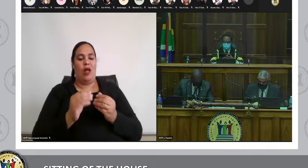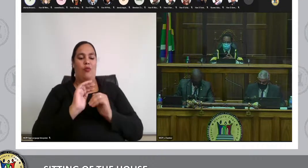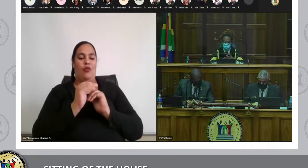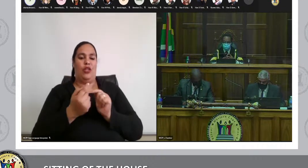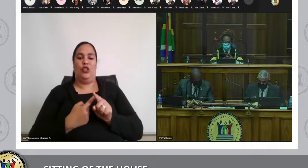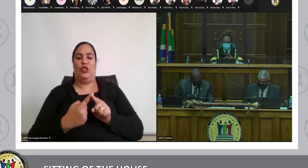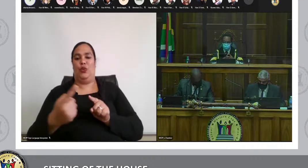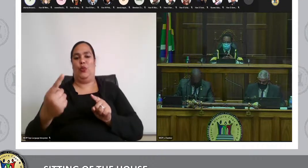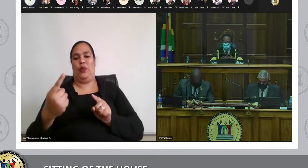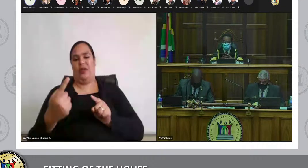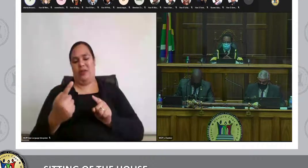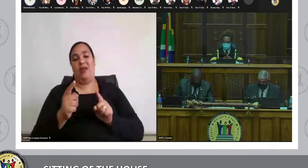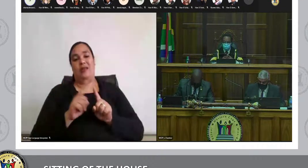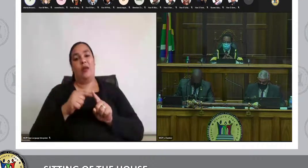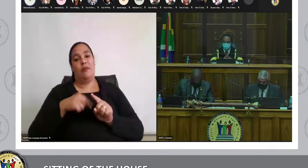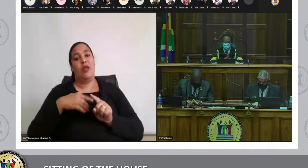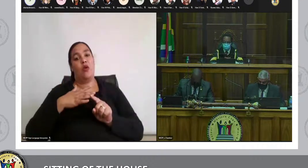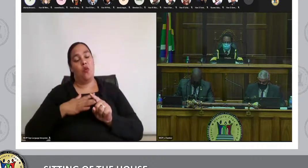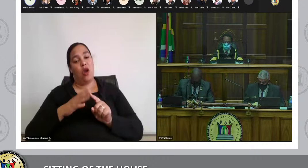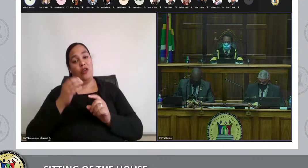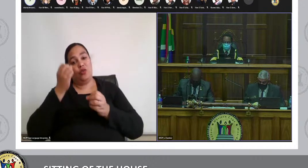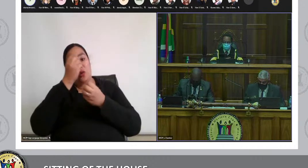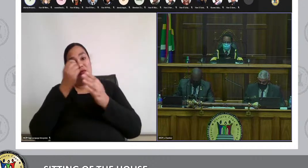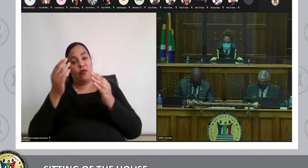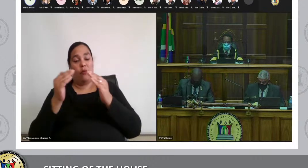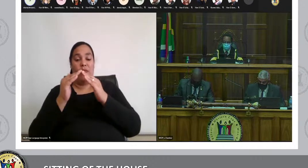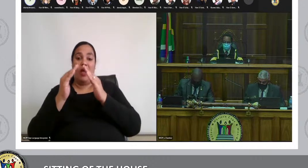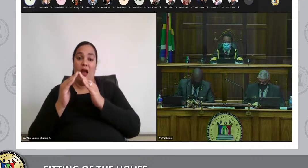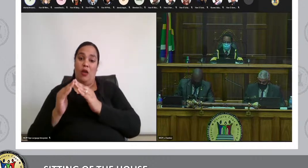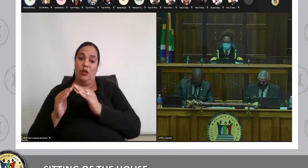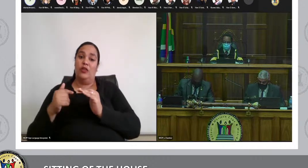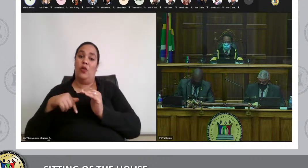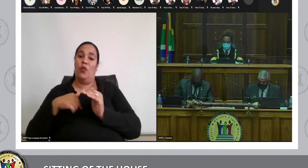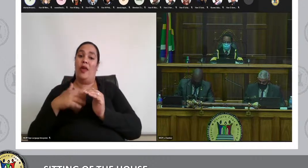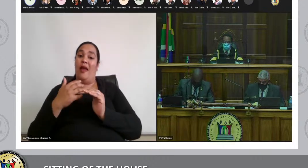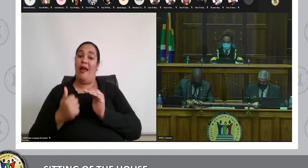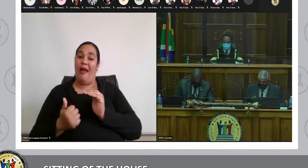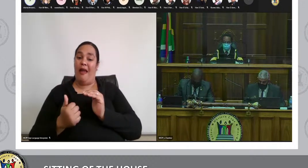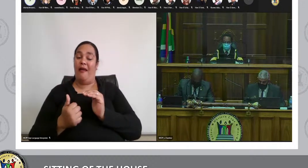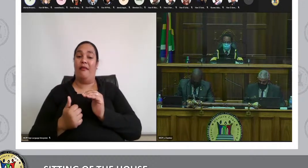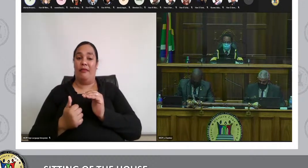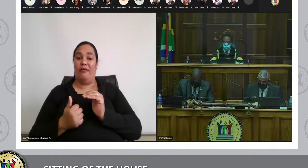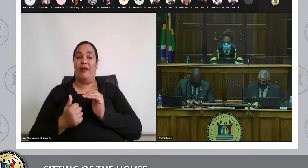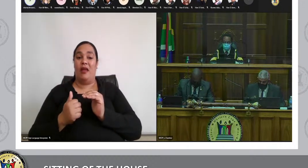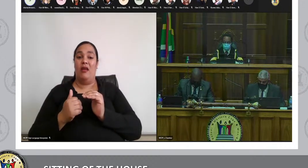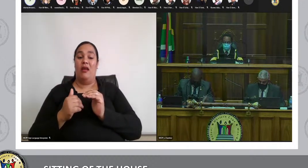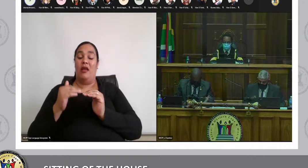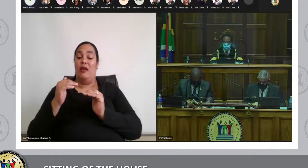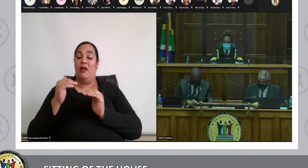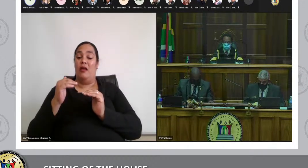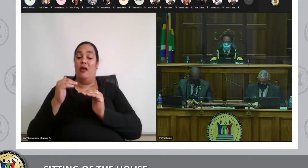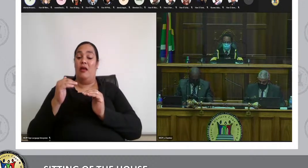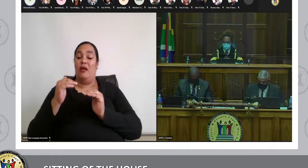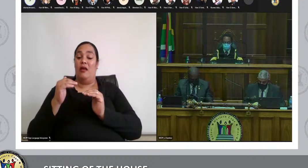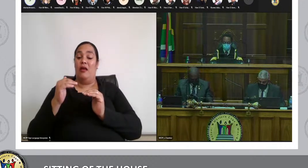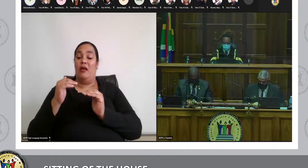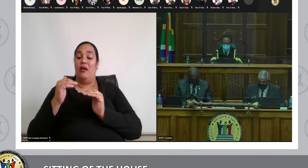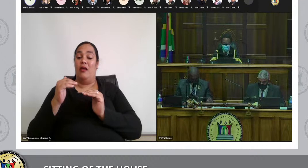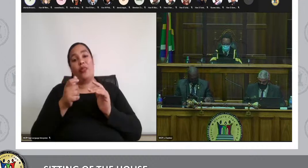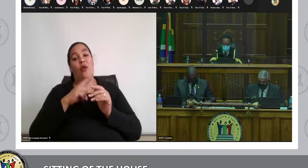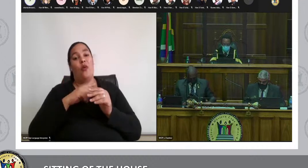this week. And I would want to alert the House that whilst we have less contact with each other due